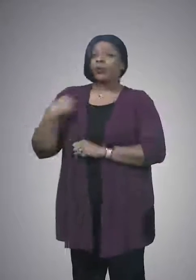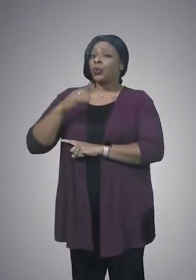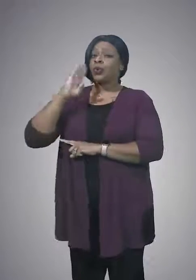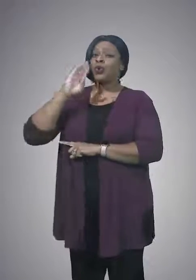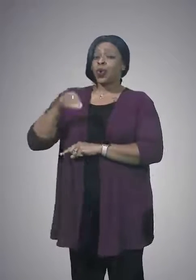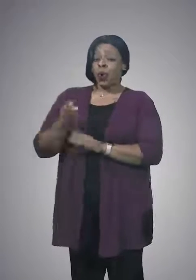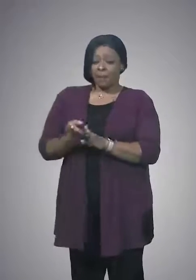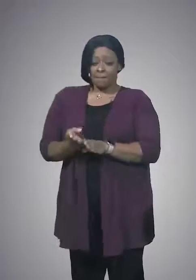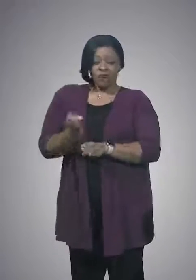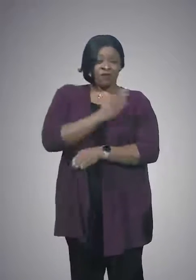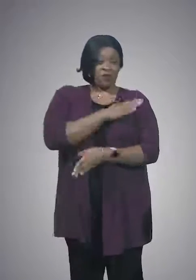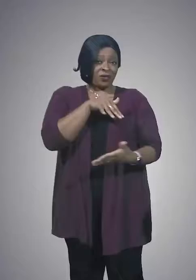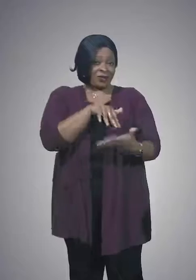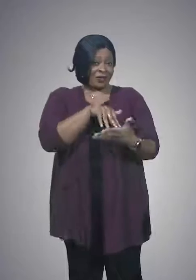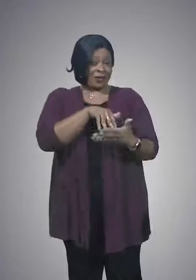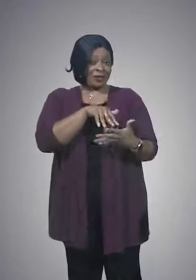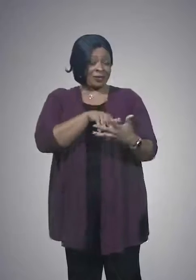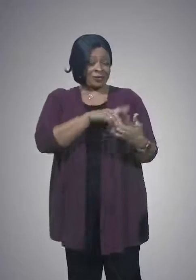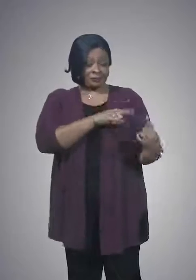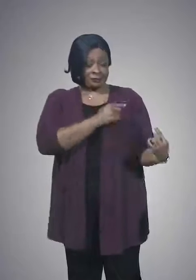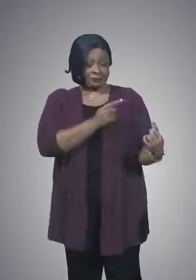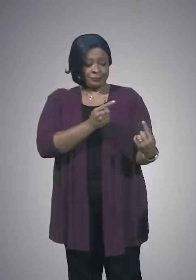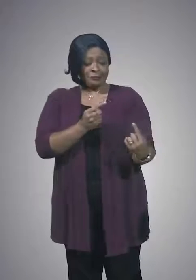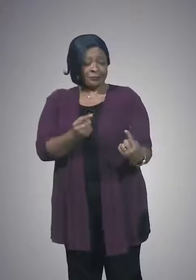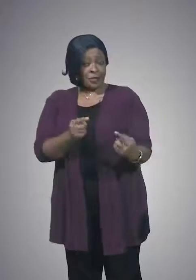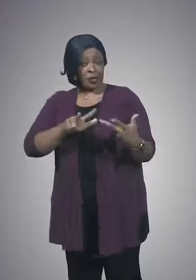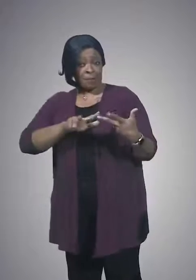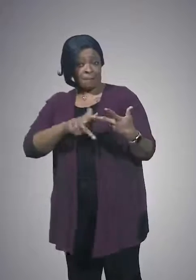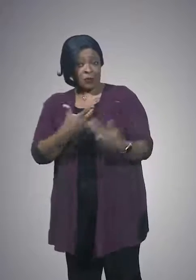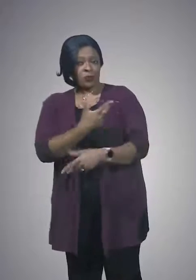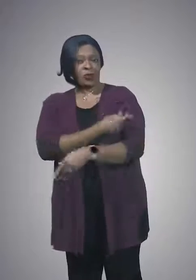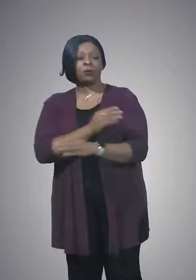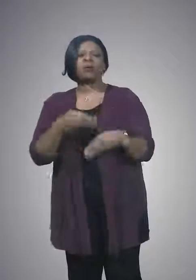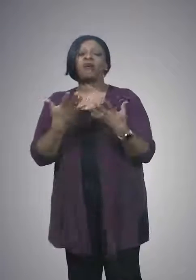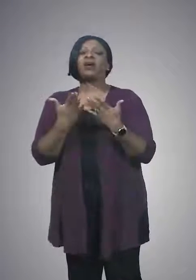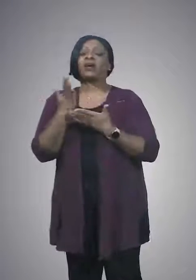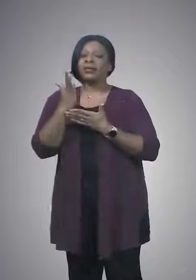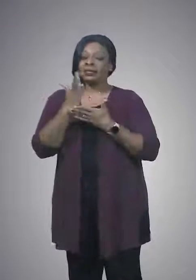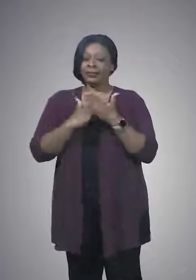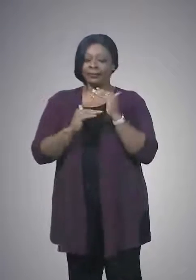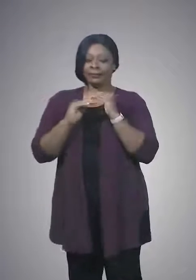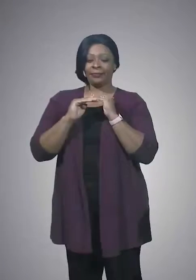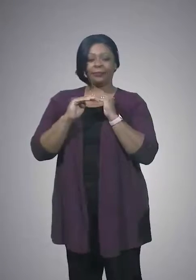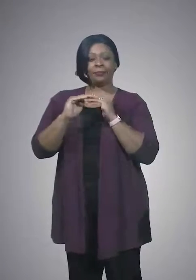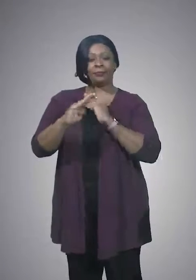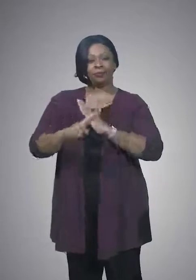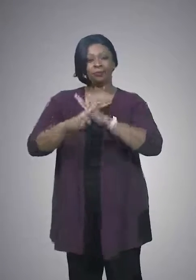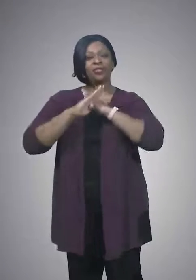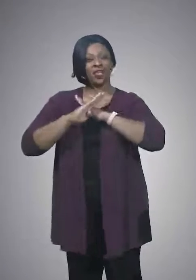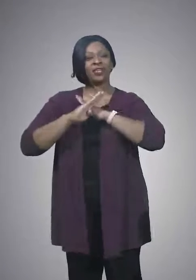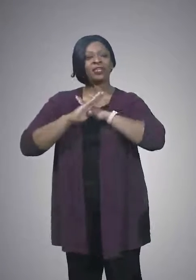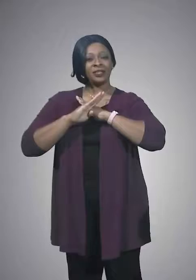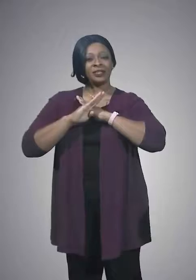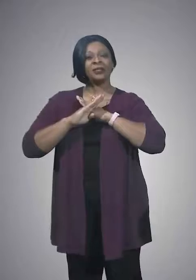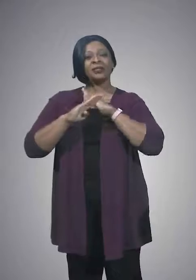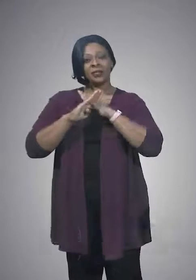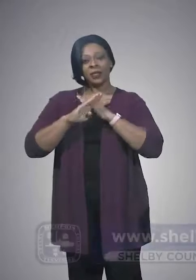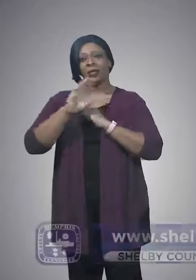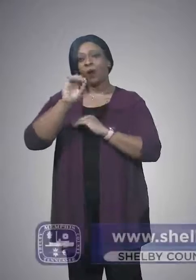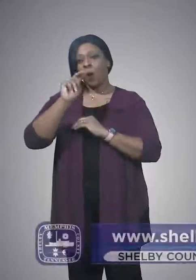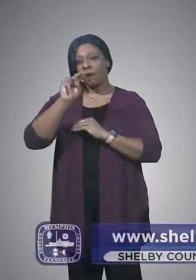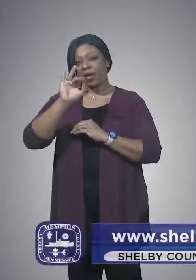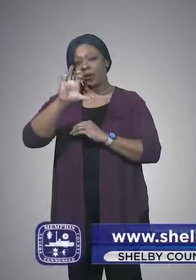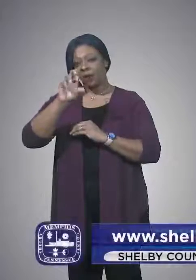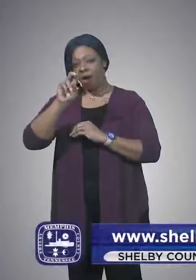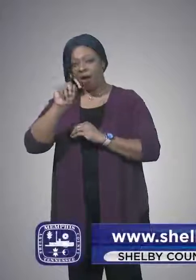from early studies that the booster doses are providing some level of protection against the Omicron